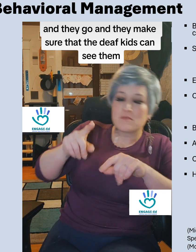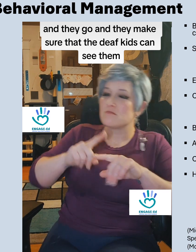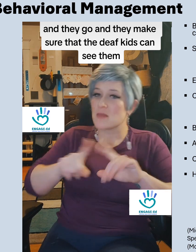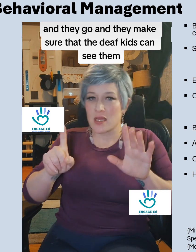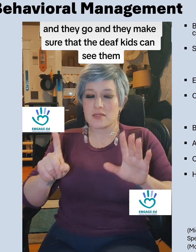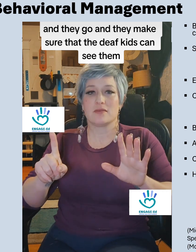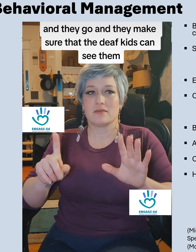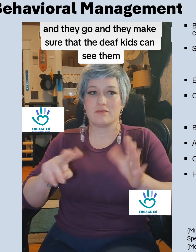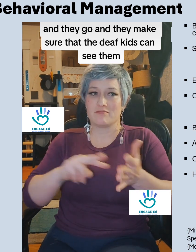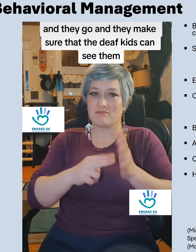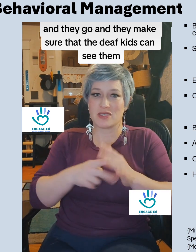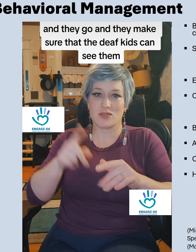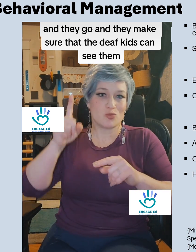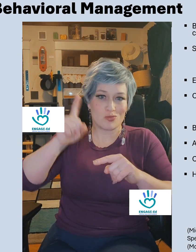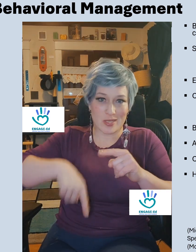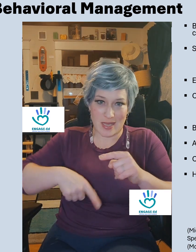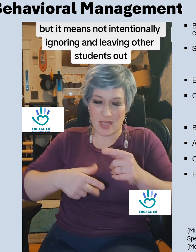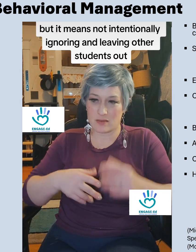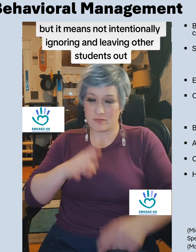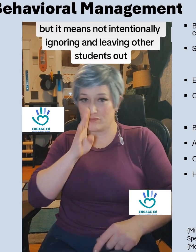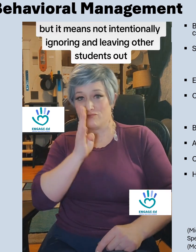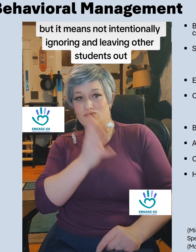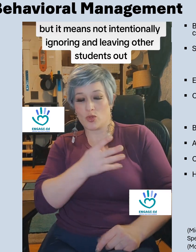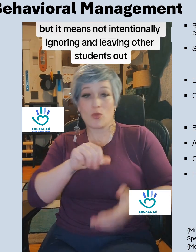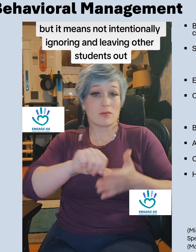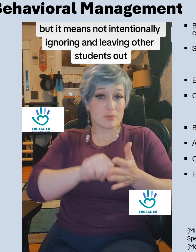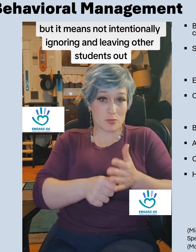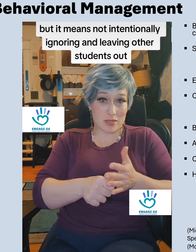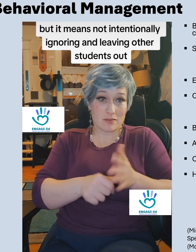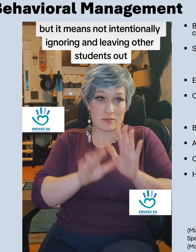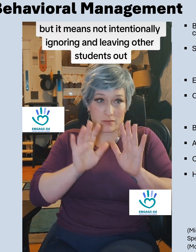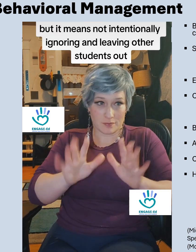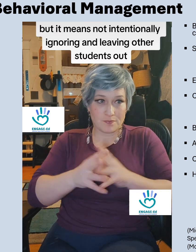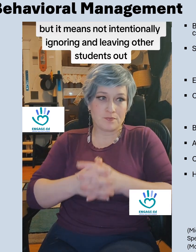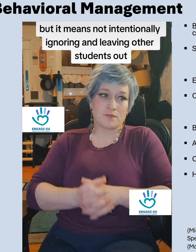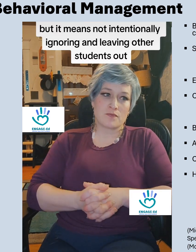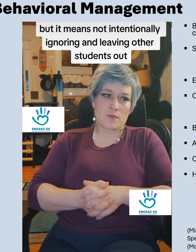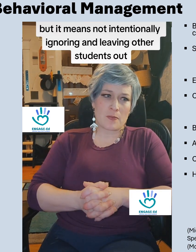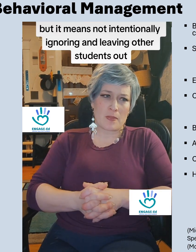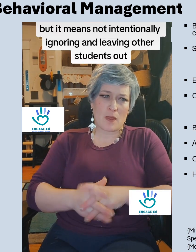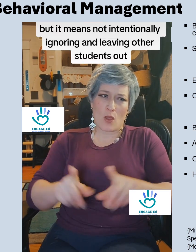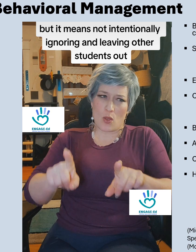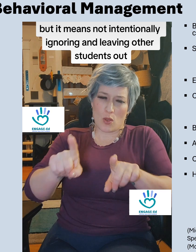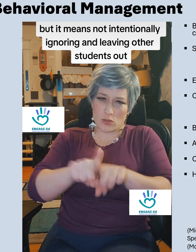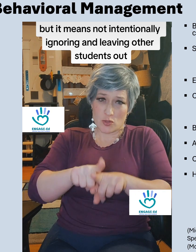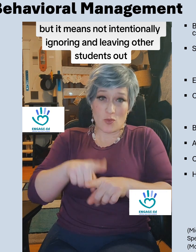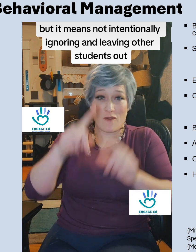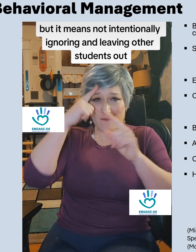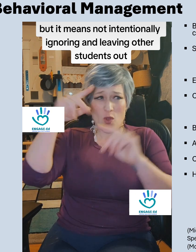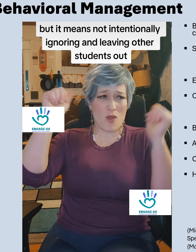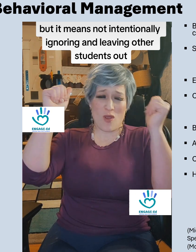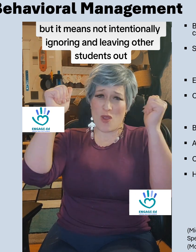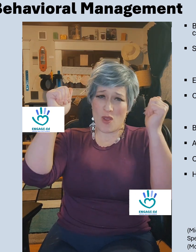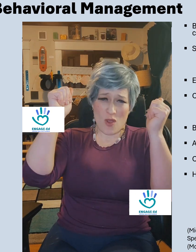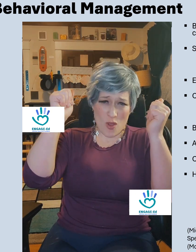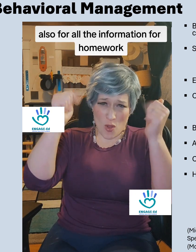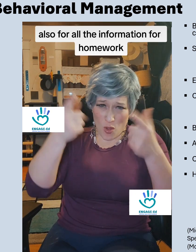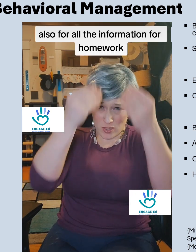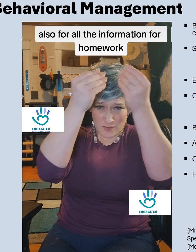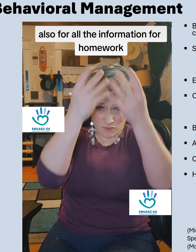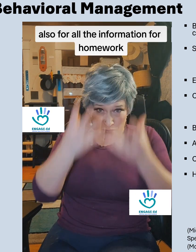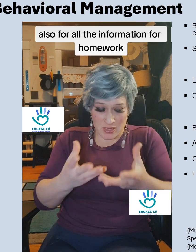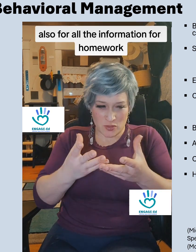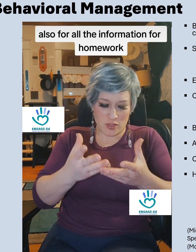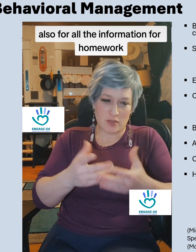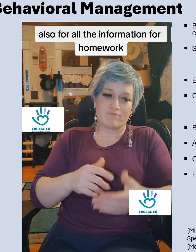sure that the deaf kids can see them. But it means not intentionally ignoring and leaving other students out.